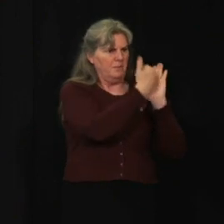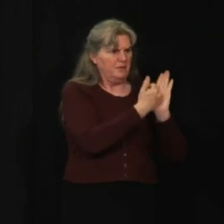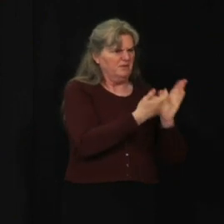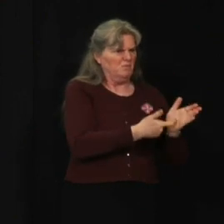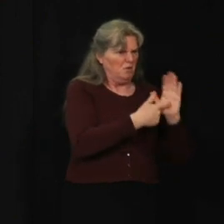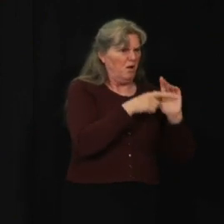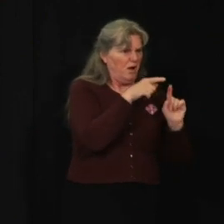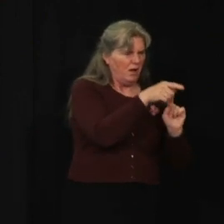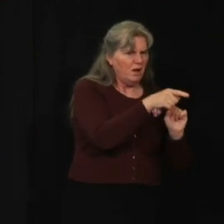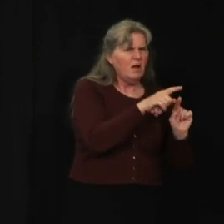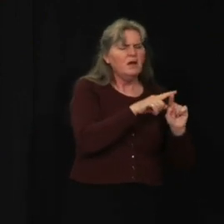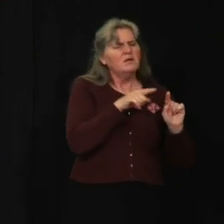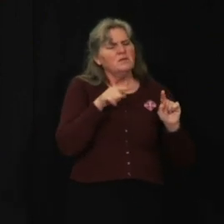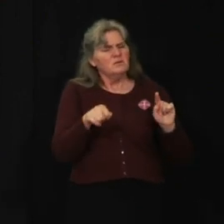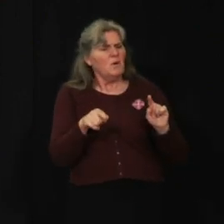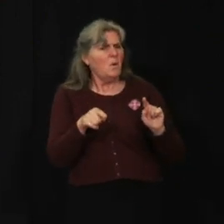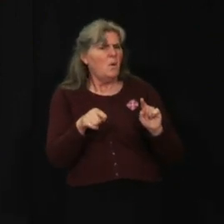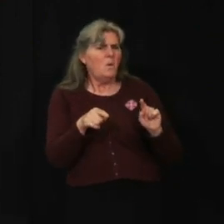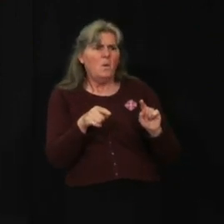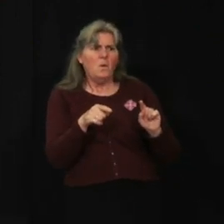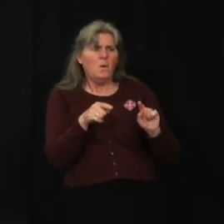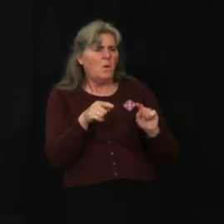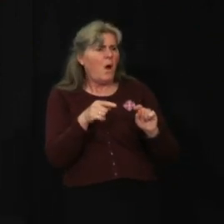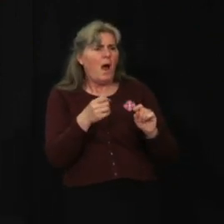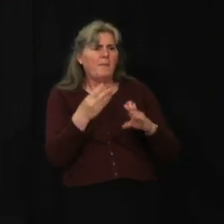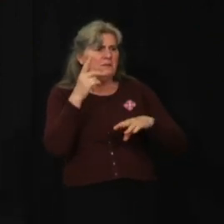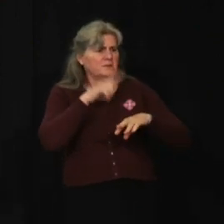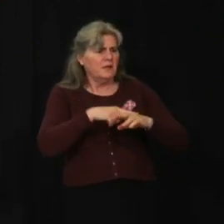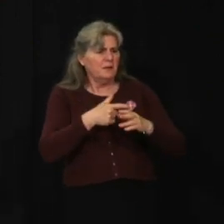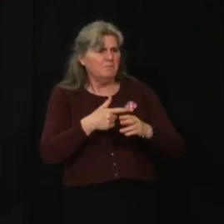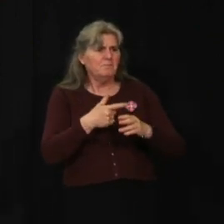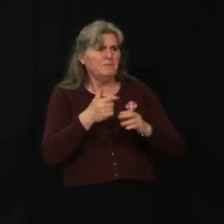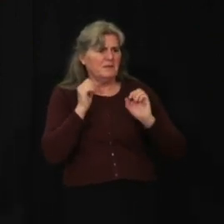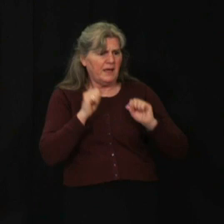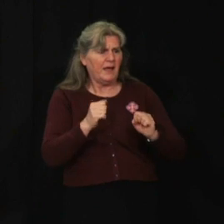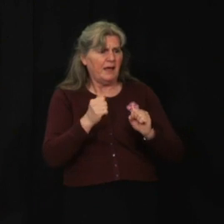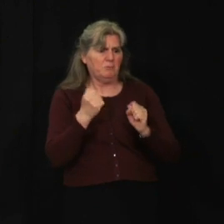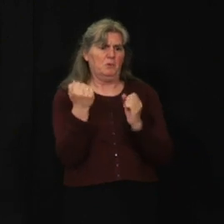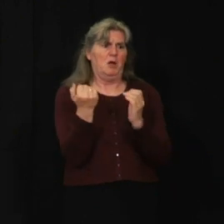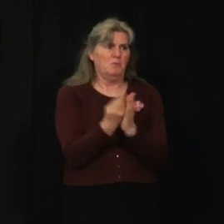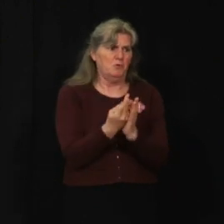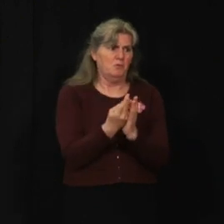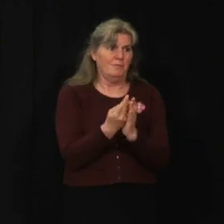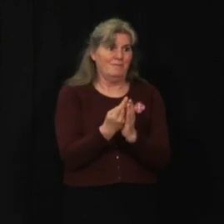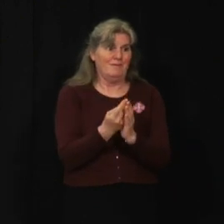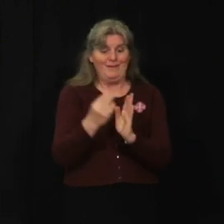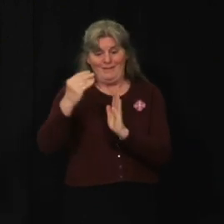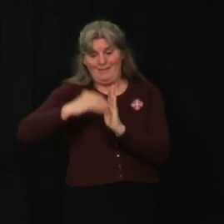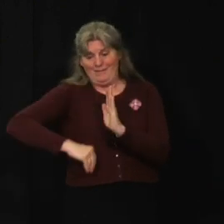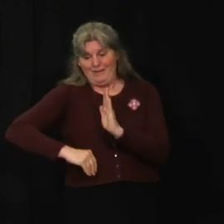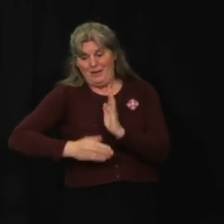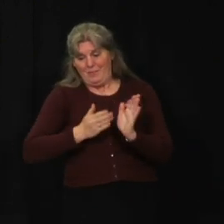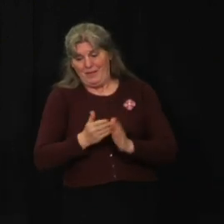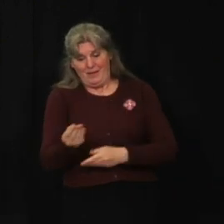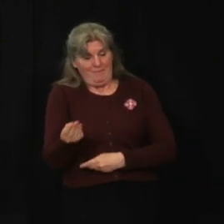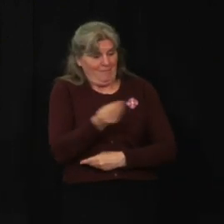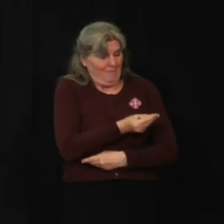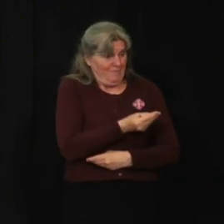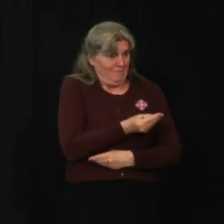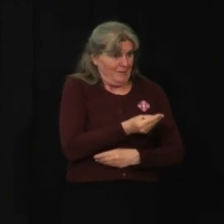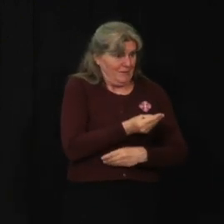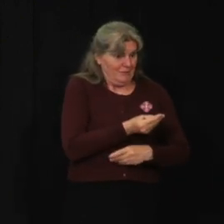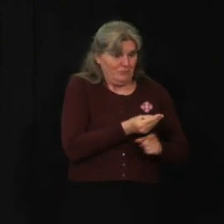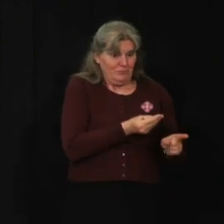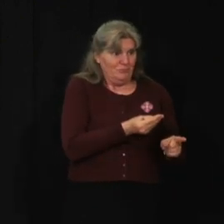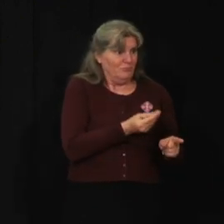to be approved and then businesses to reopen? Do you have a sense of how long that process might